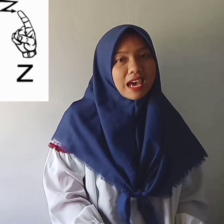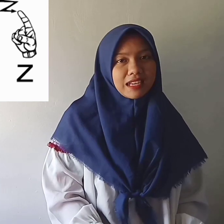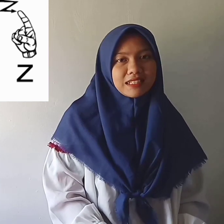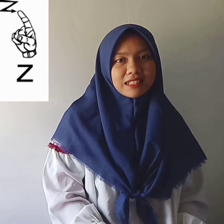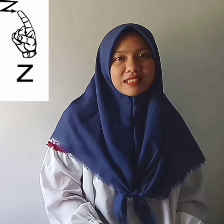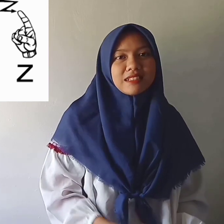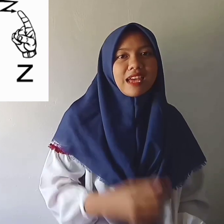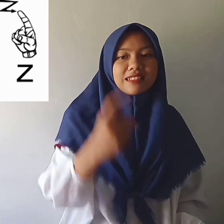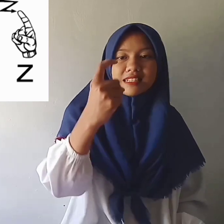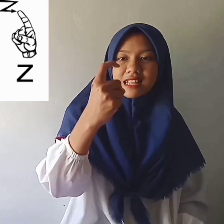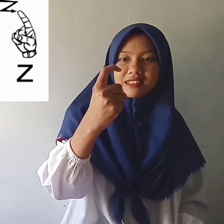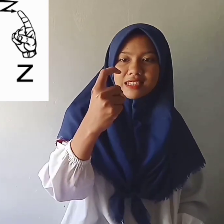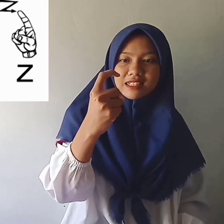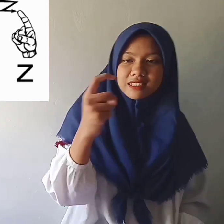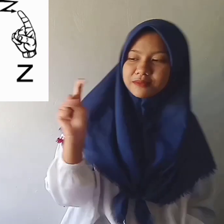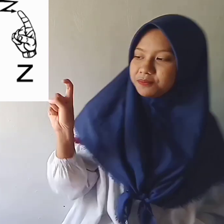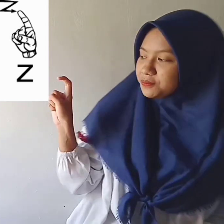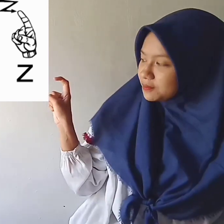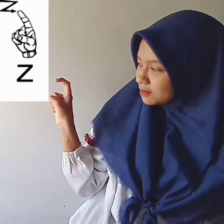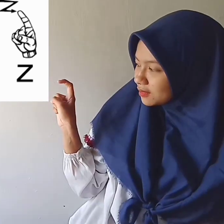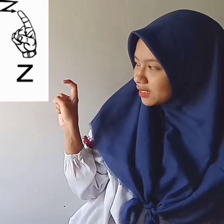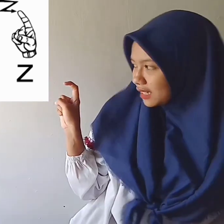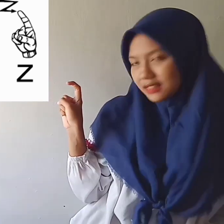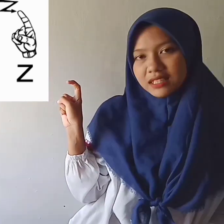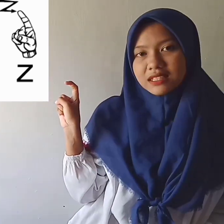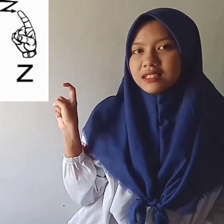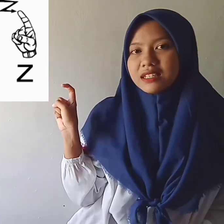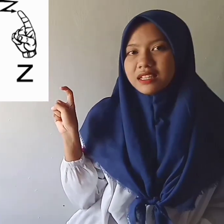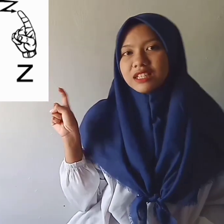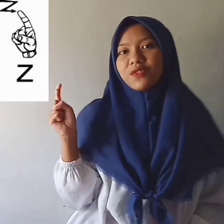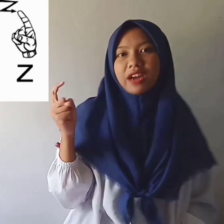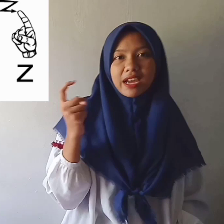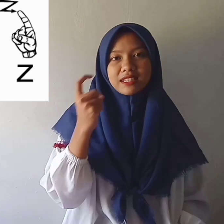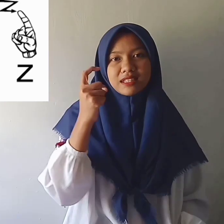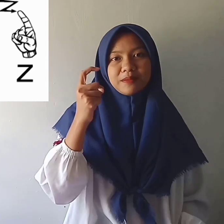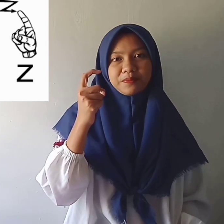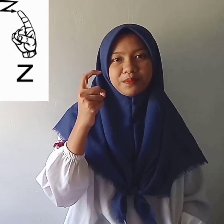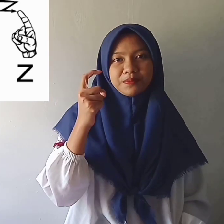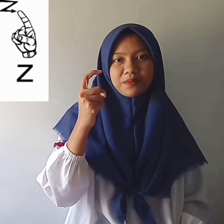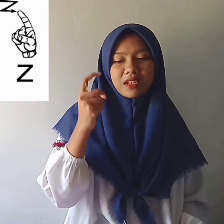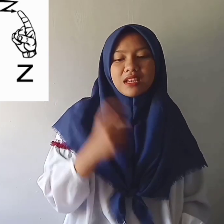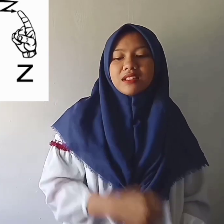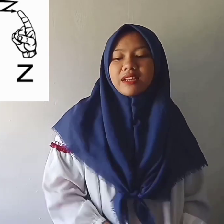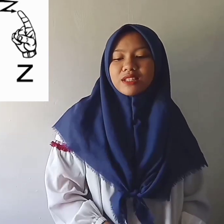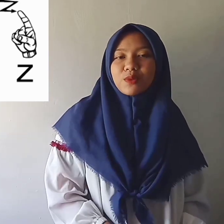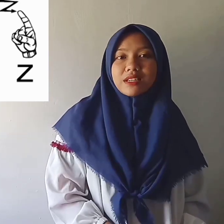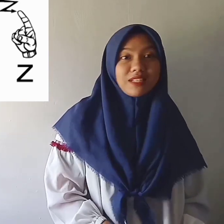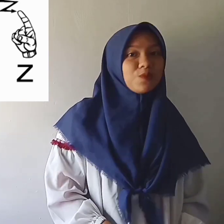X. X is like this. Like this. It's for X. The next one is